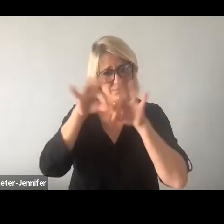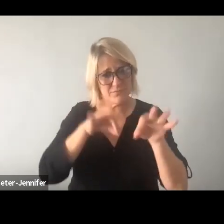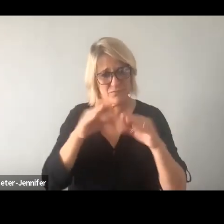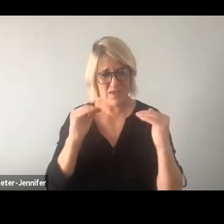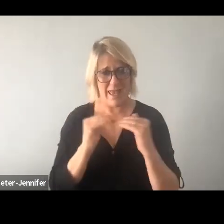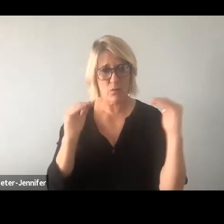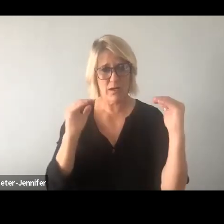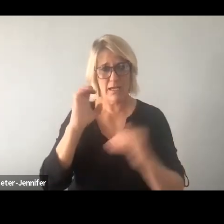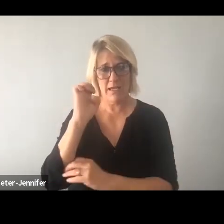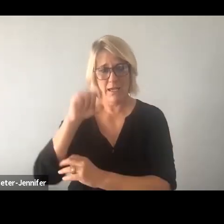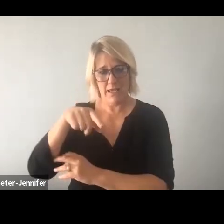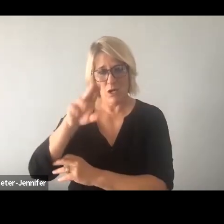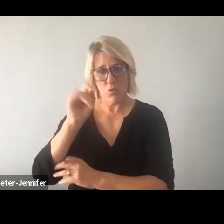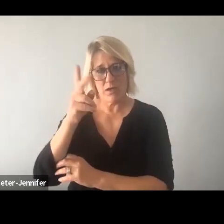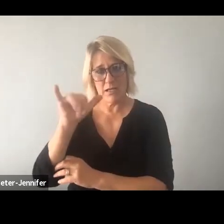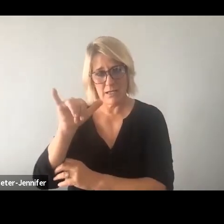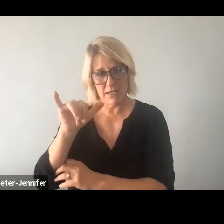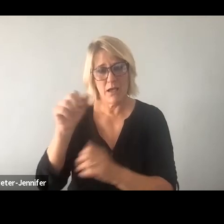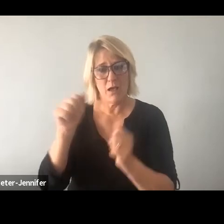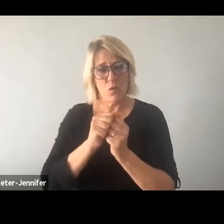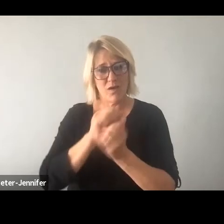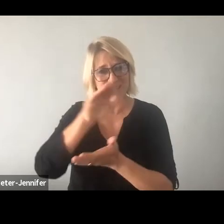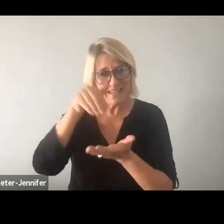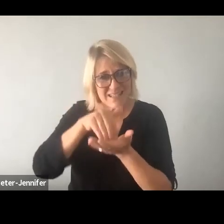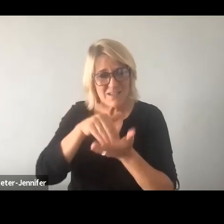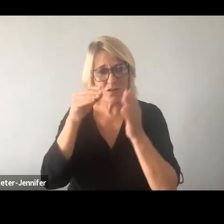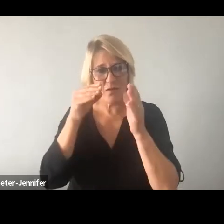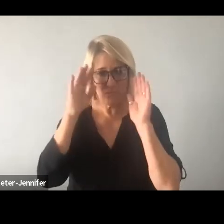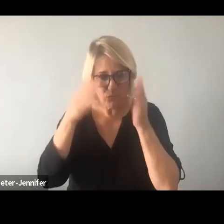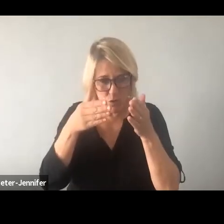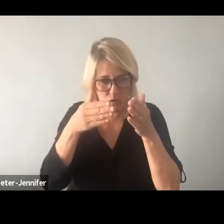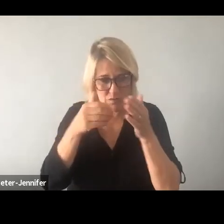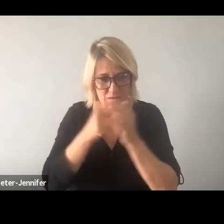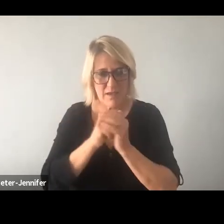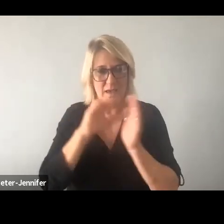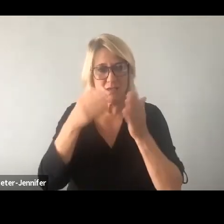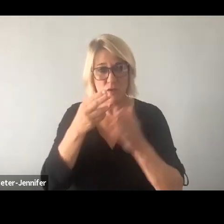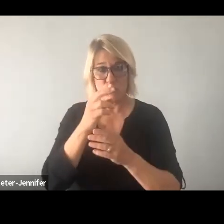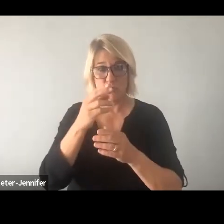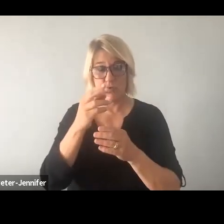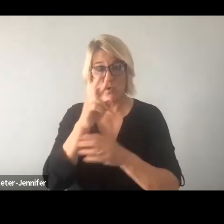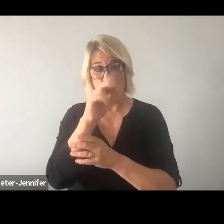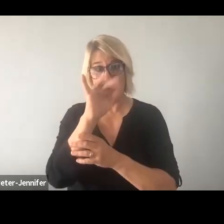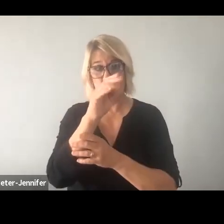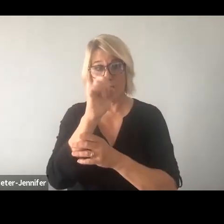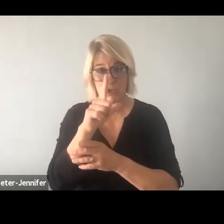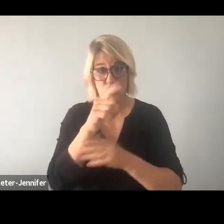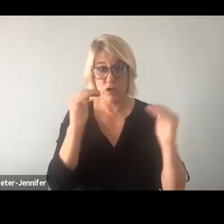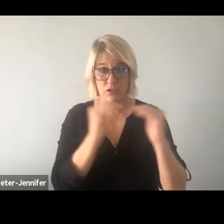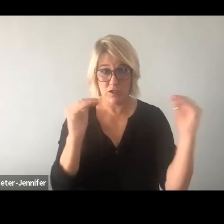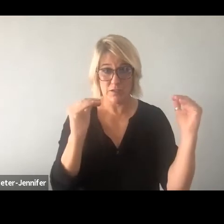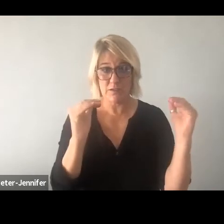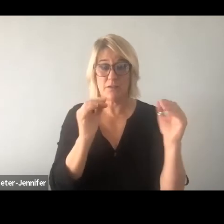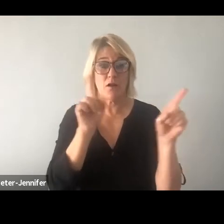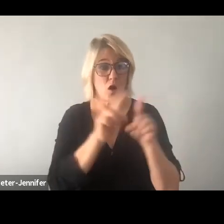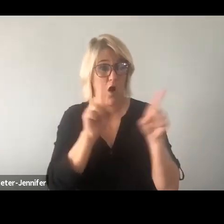equity with an intersectional focus, centering racial justice, but also calling out